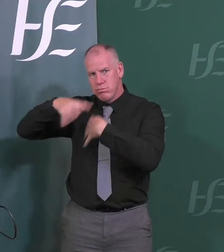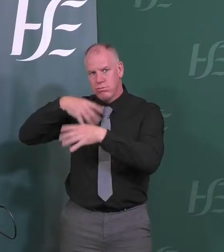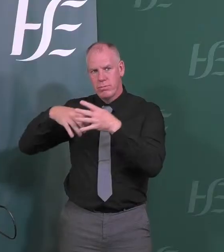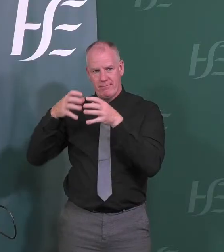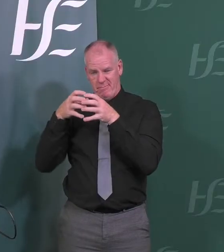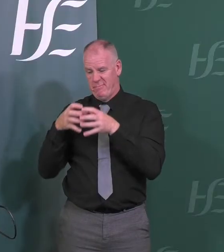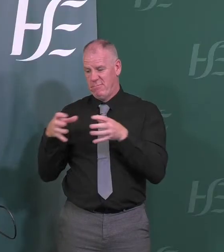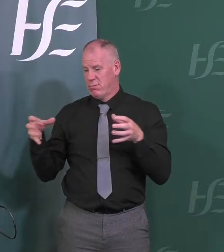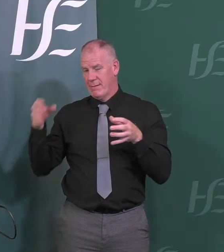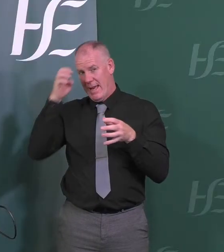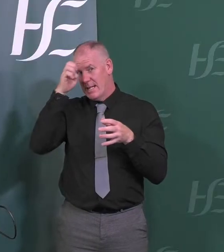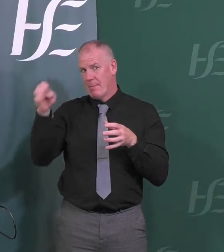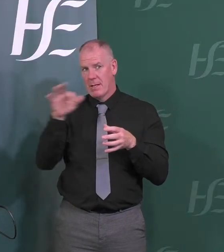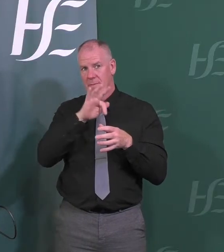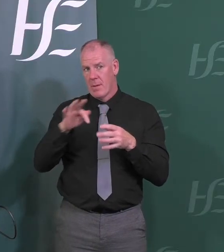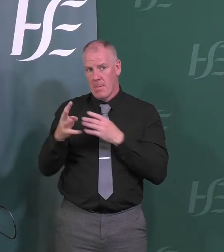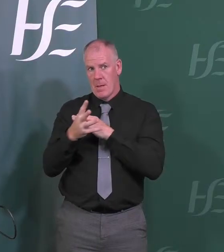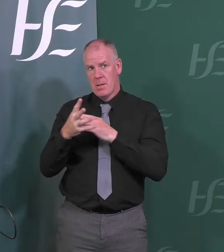we have continued to open up.